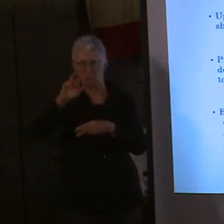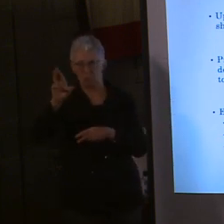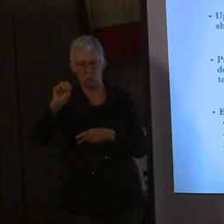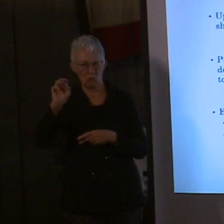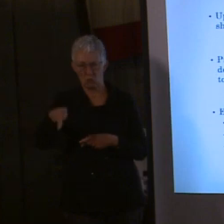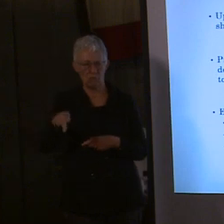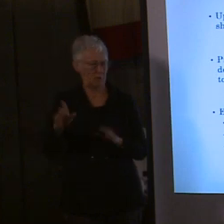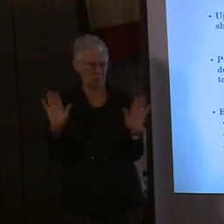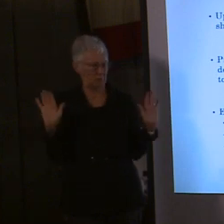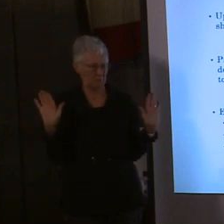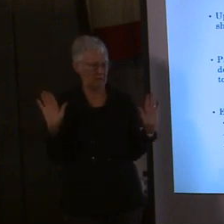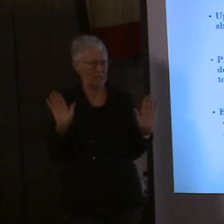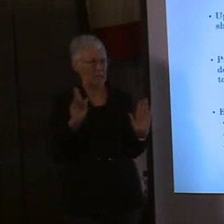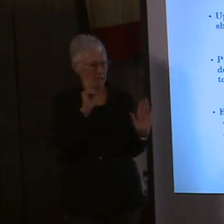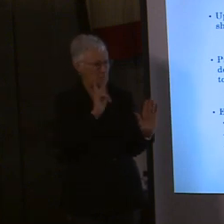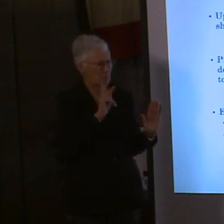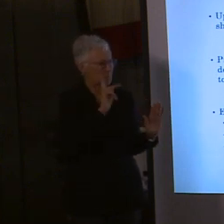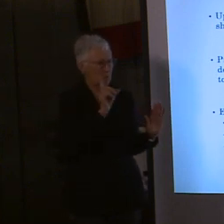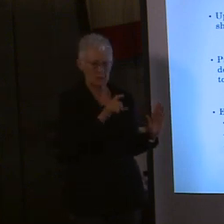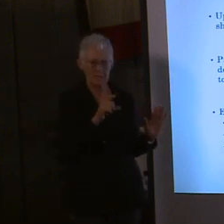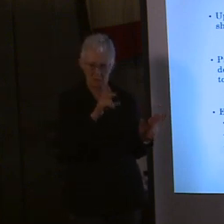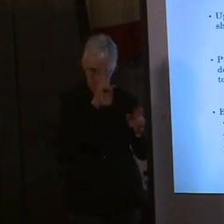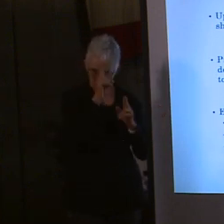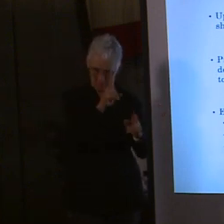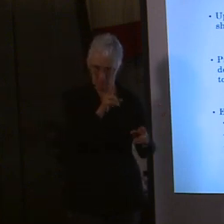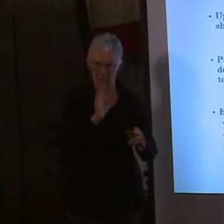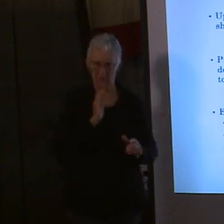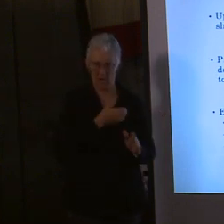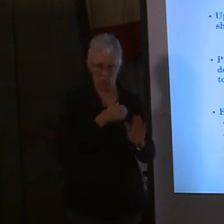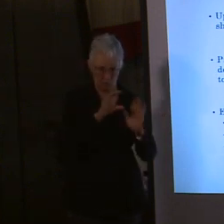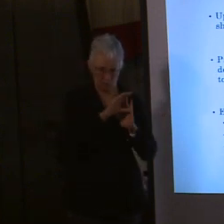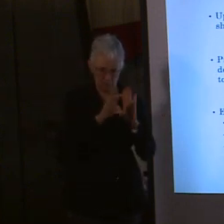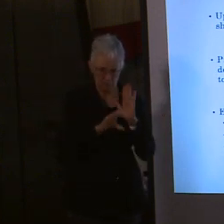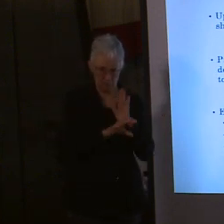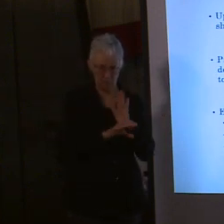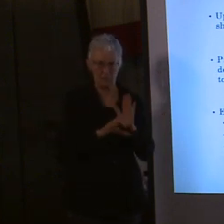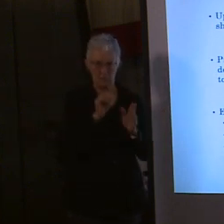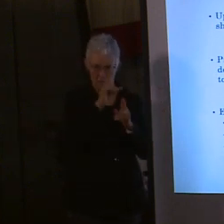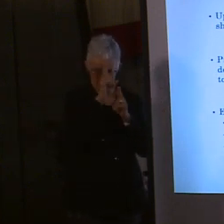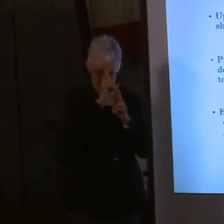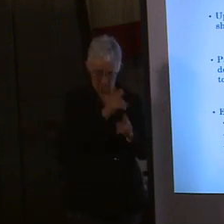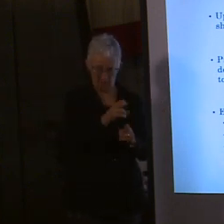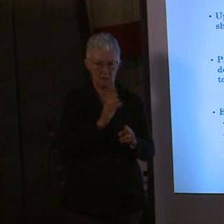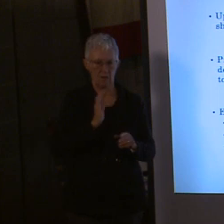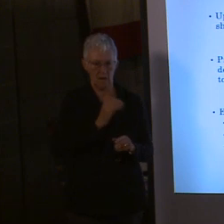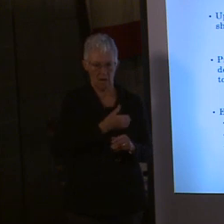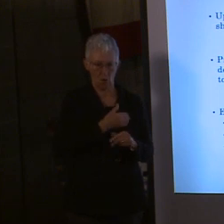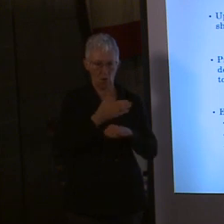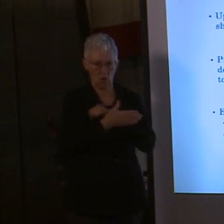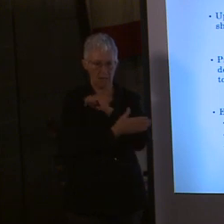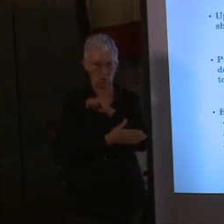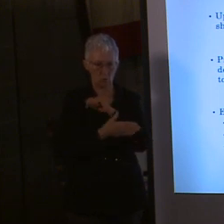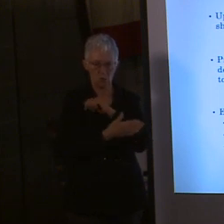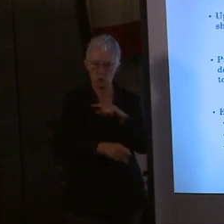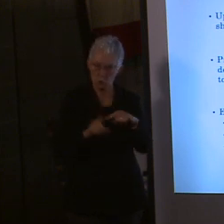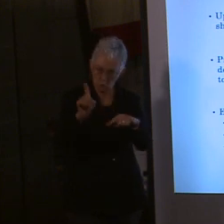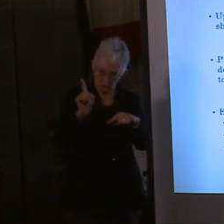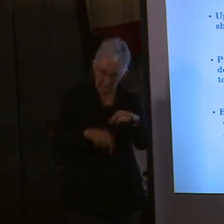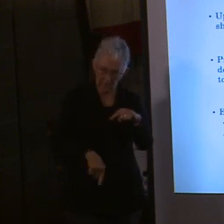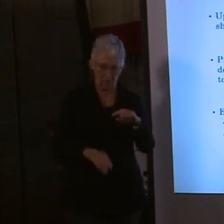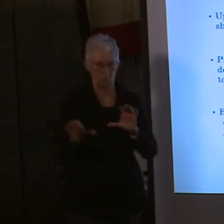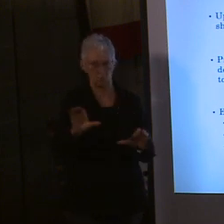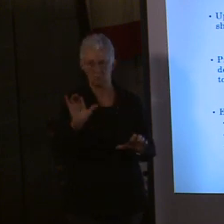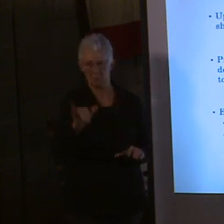our system of government, our republic, our Constitution. These are people who hate our country if you're doing those sort of things. You cannot do that and think that